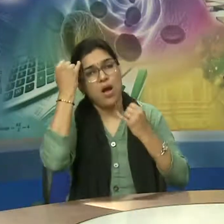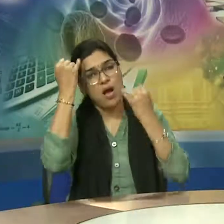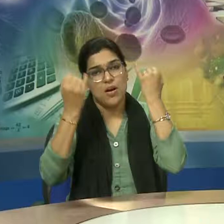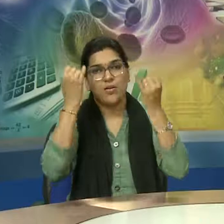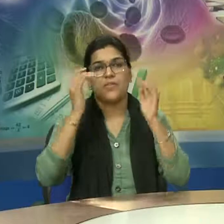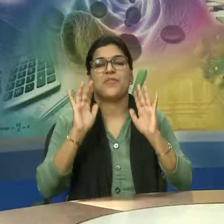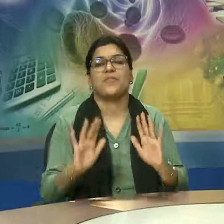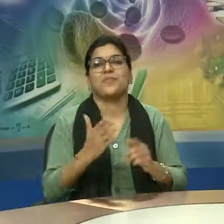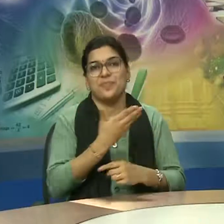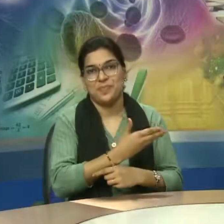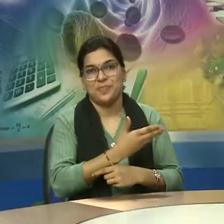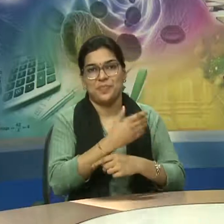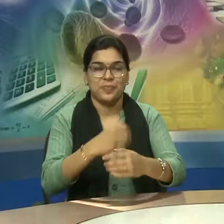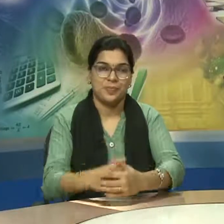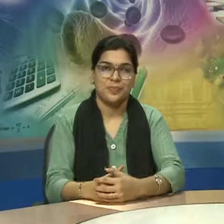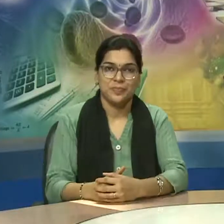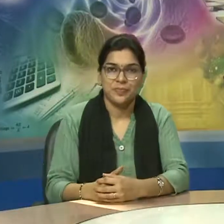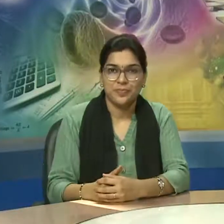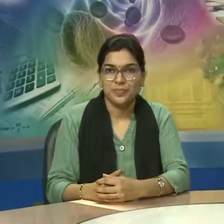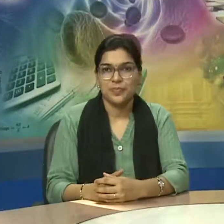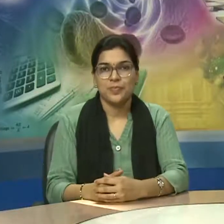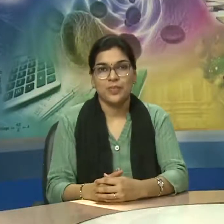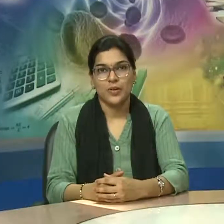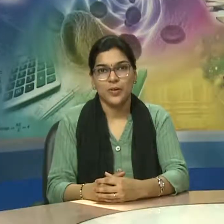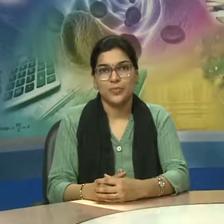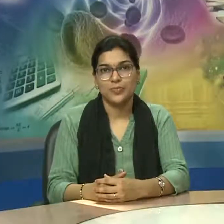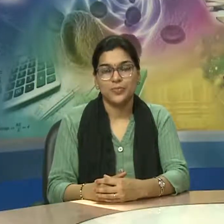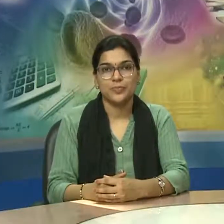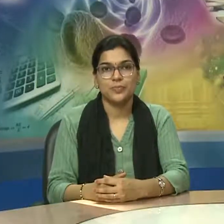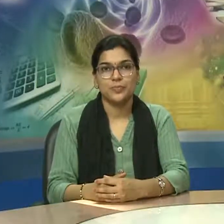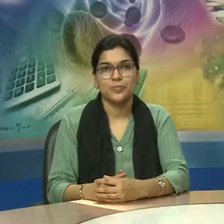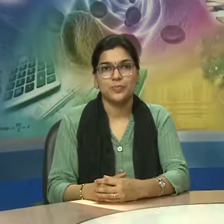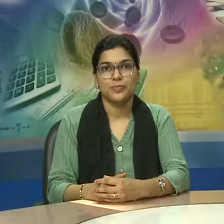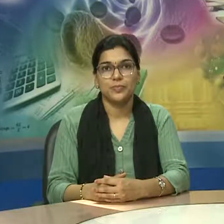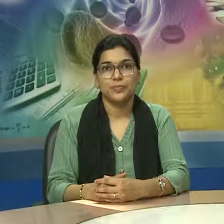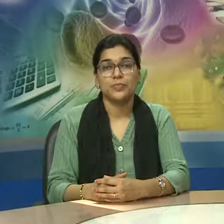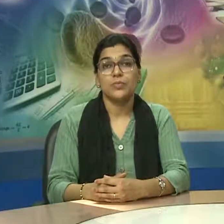Nigerian poet and a novelist.